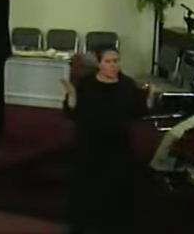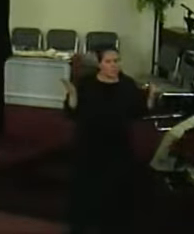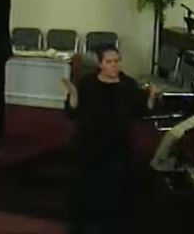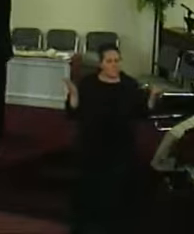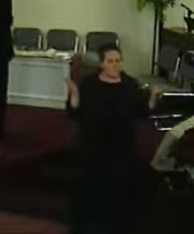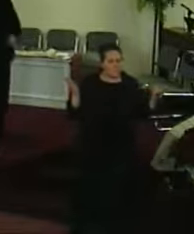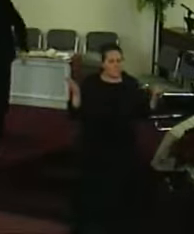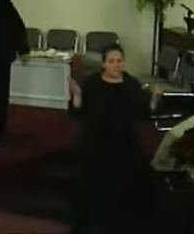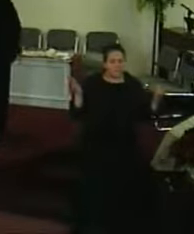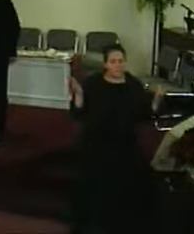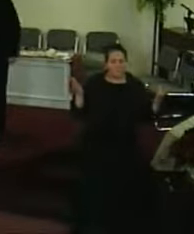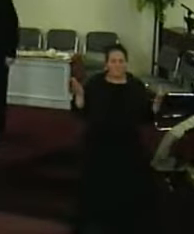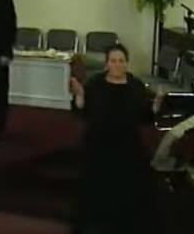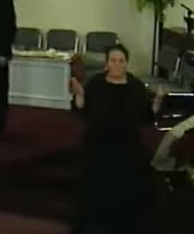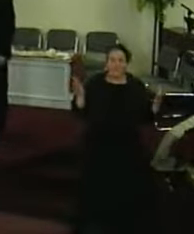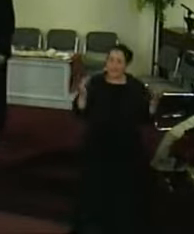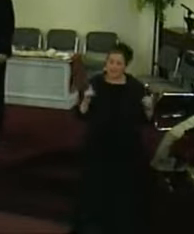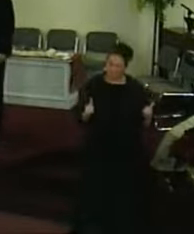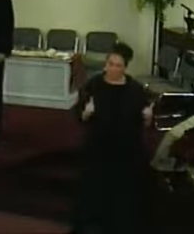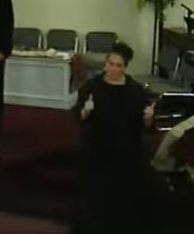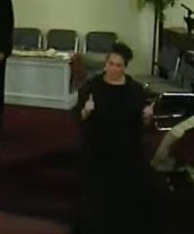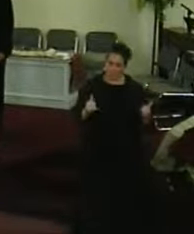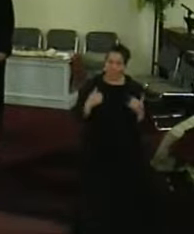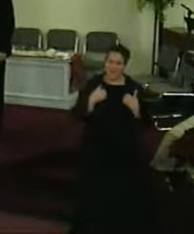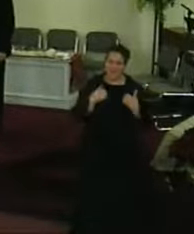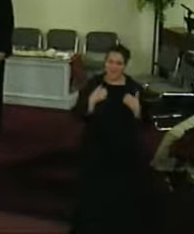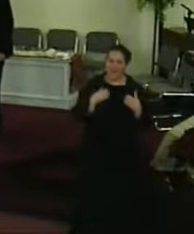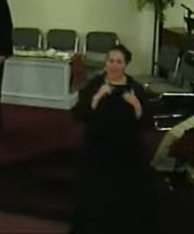the guy already had the answer.